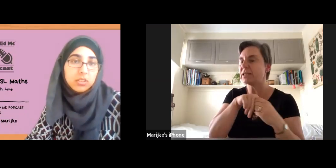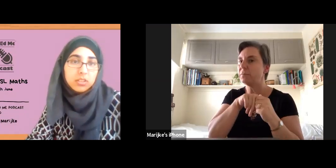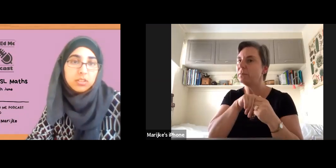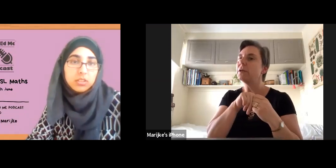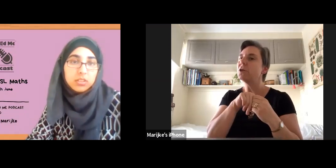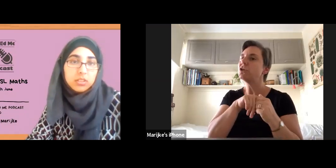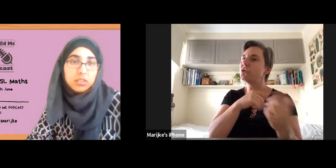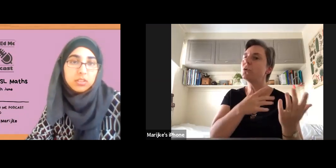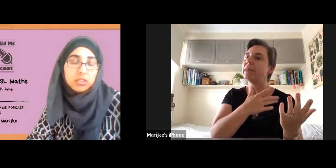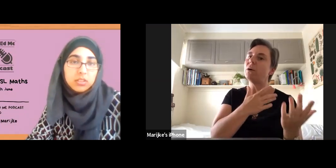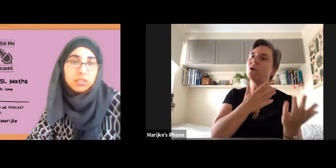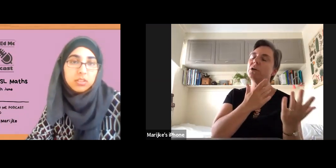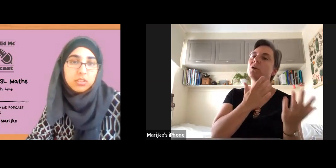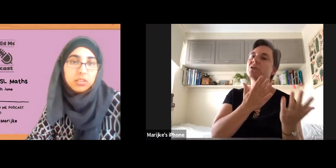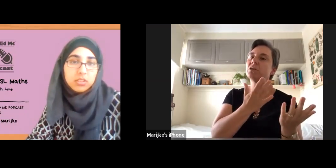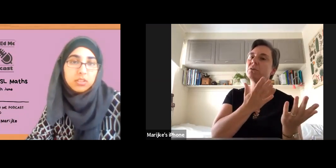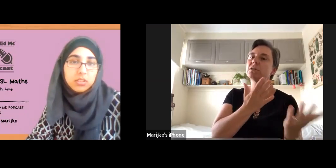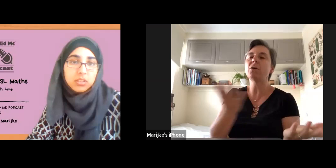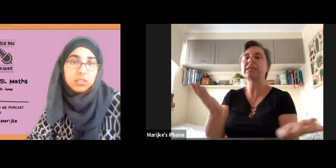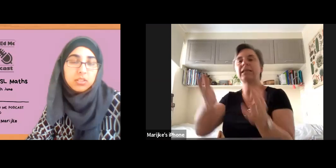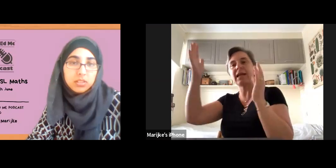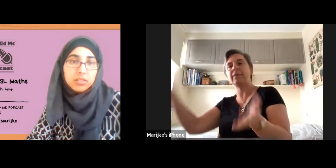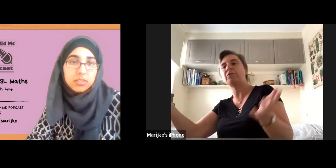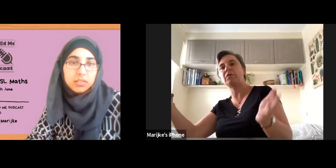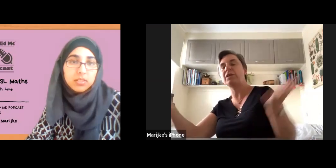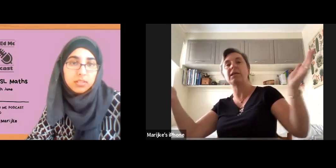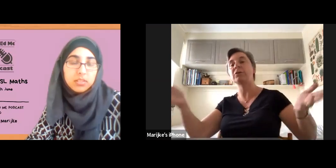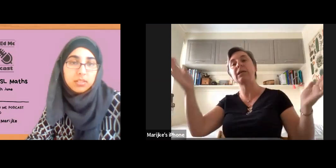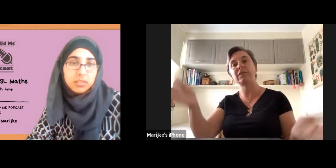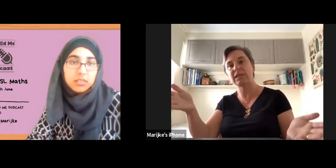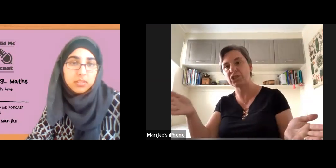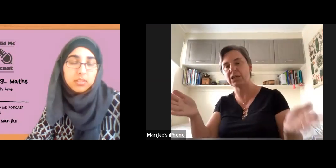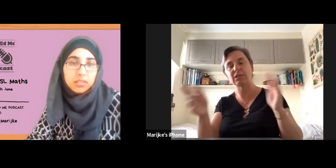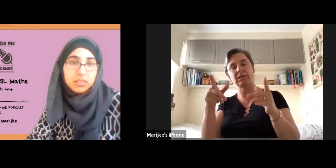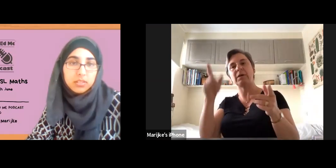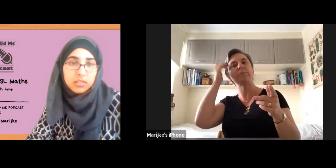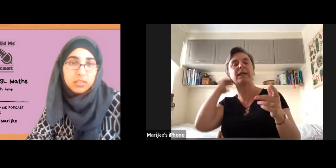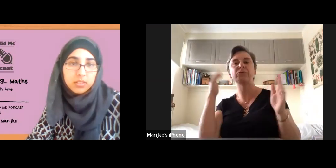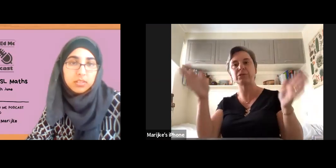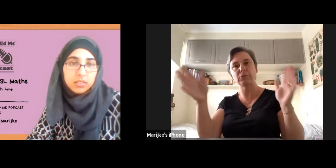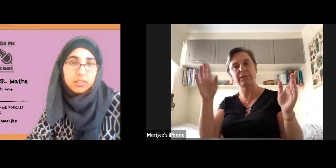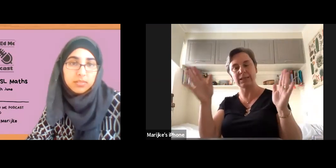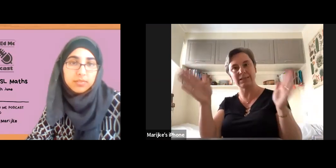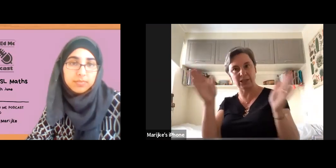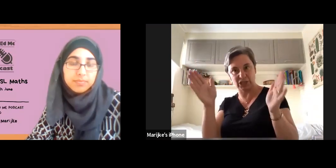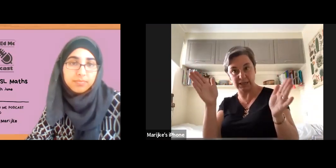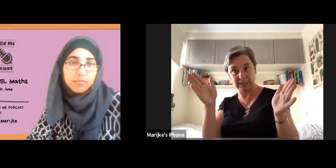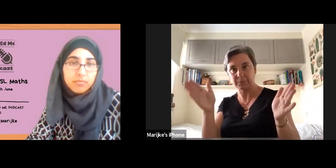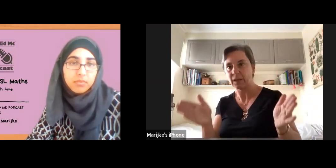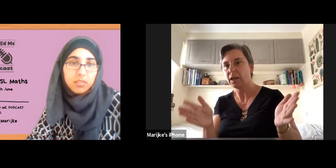freedom to do with that what you want to do, as long as at the end of the year or the end of the 6 years, because in Belgium secondary school is 6 years.